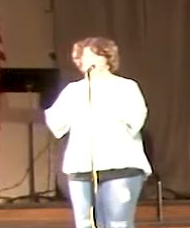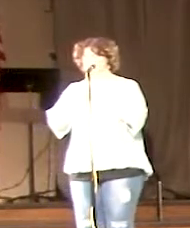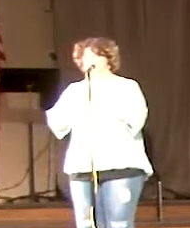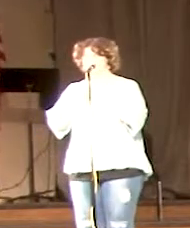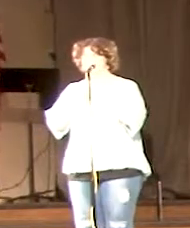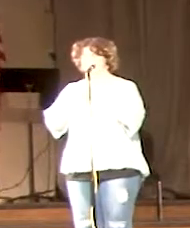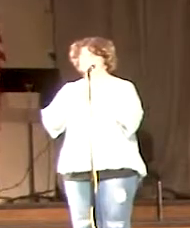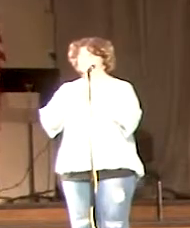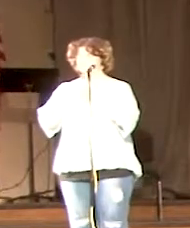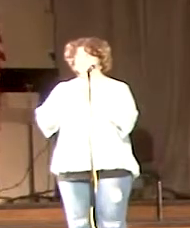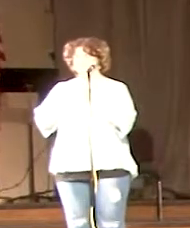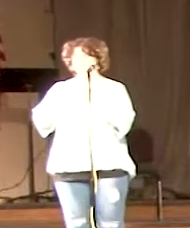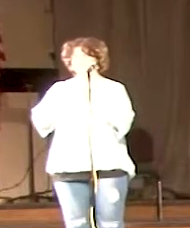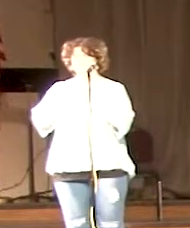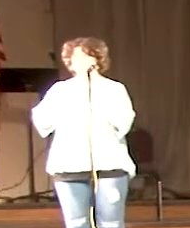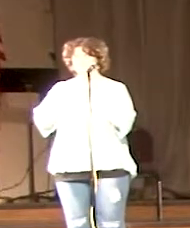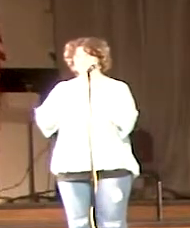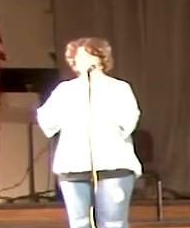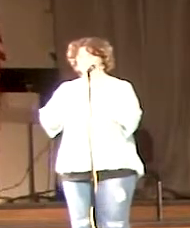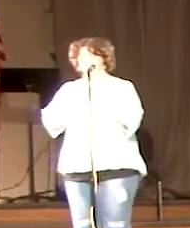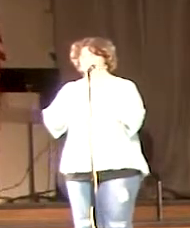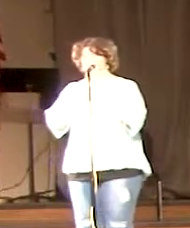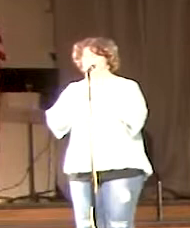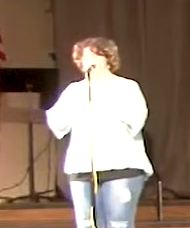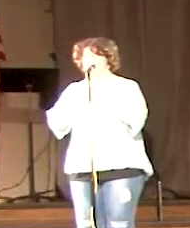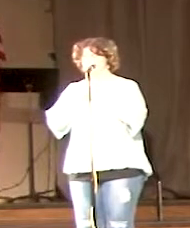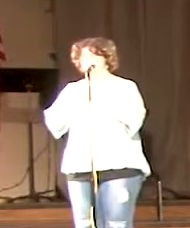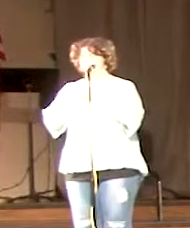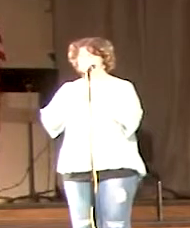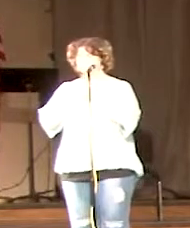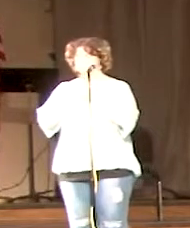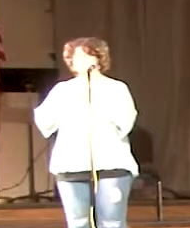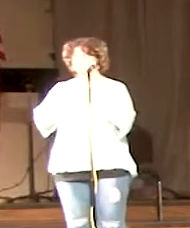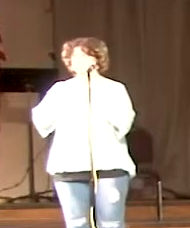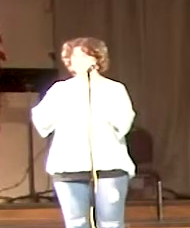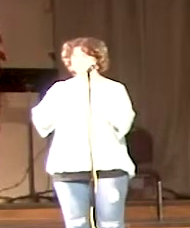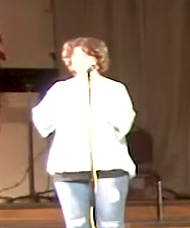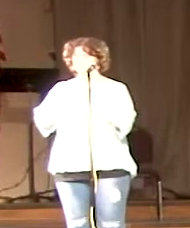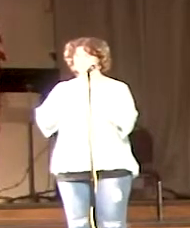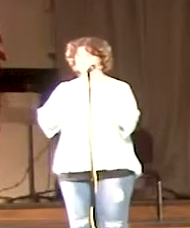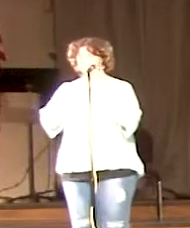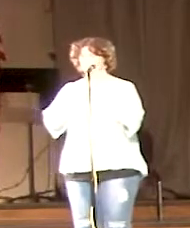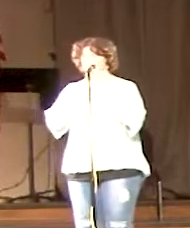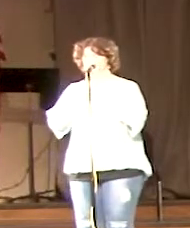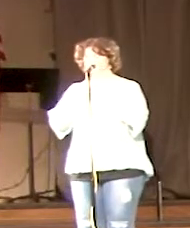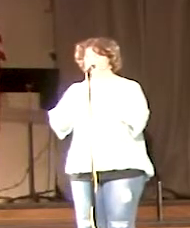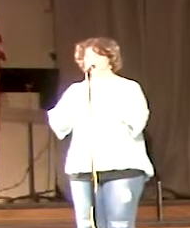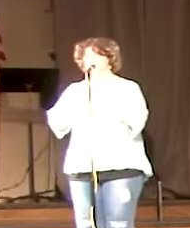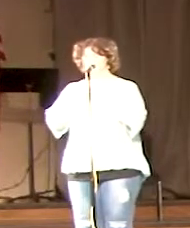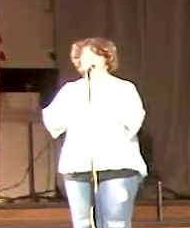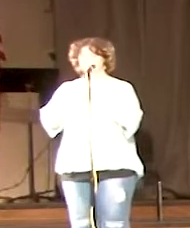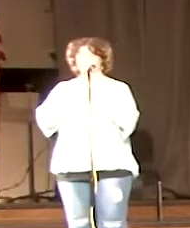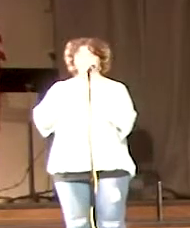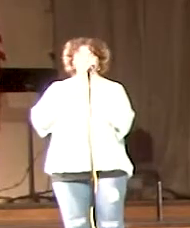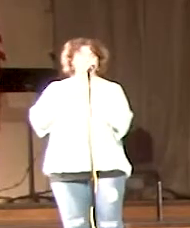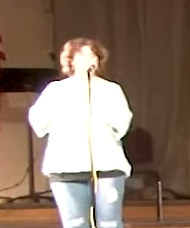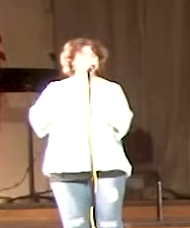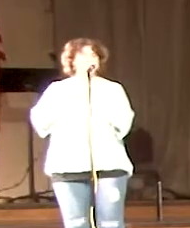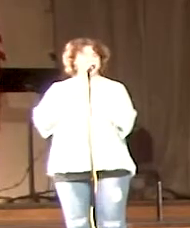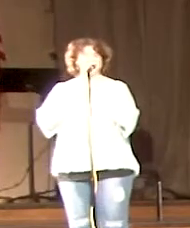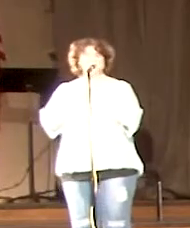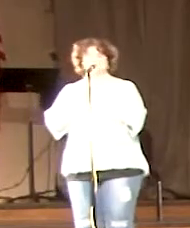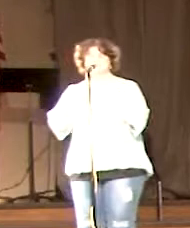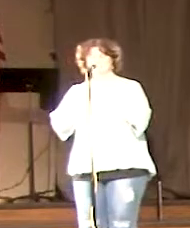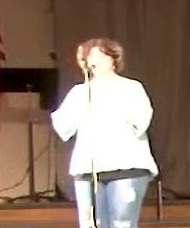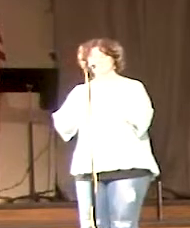Spirit. And Zechariah 4 just keeps coming up in our meetings over and over. I